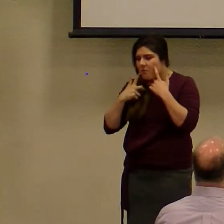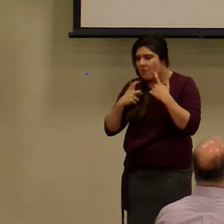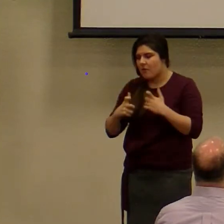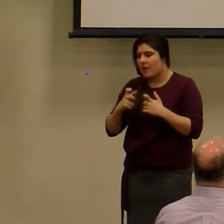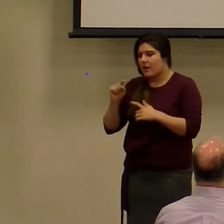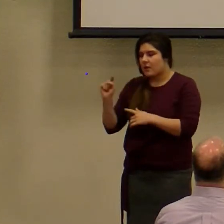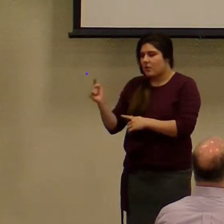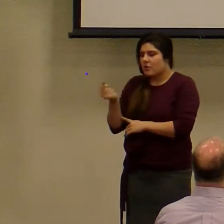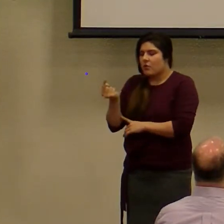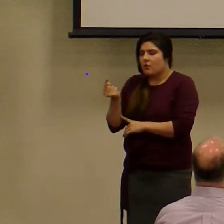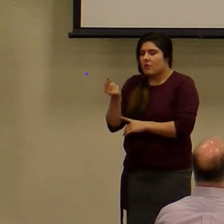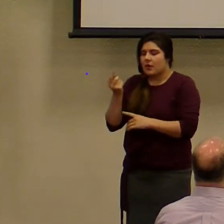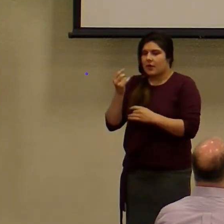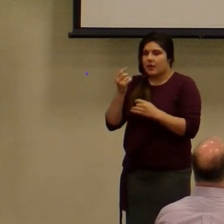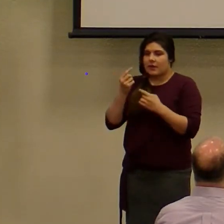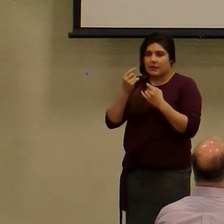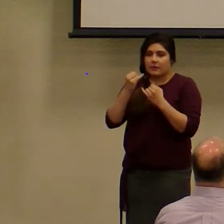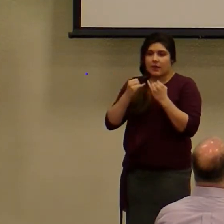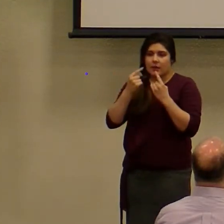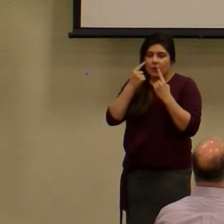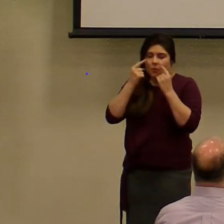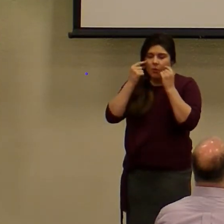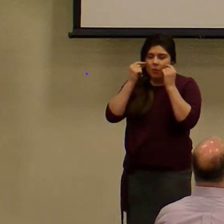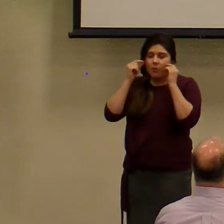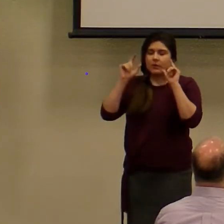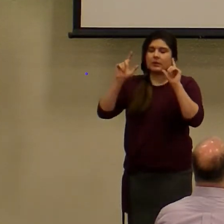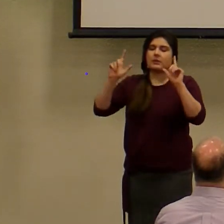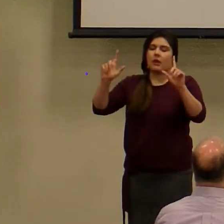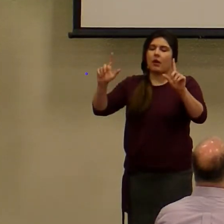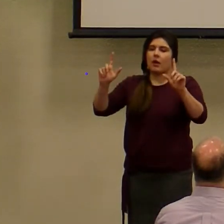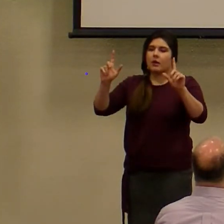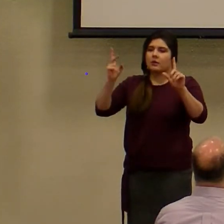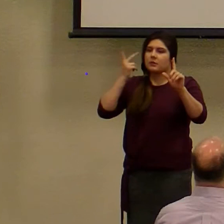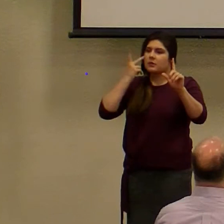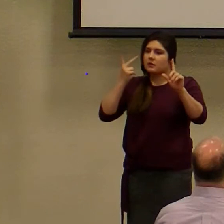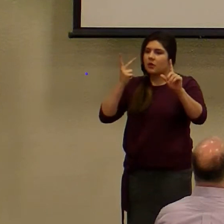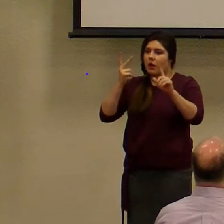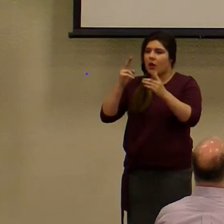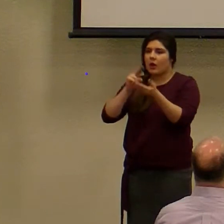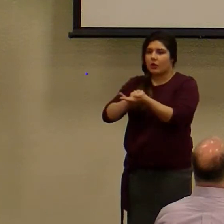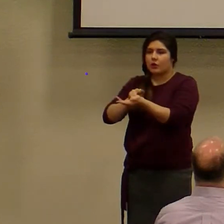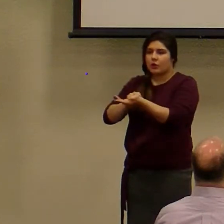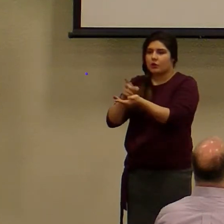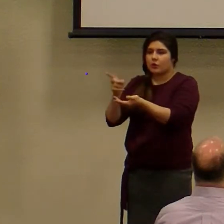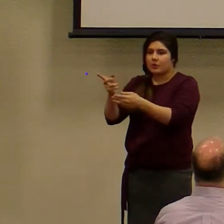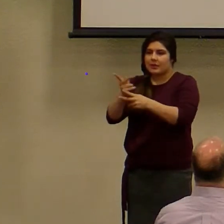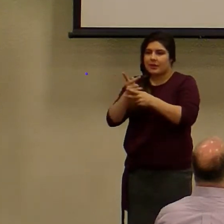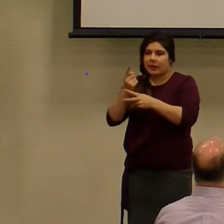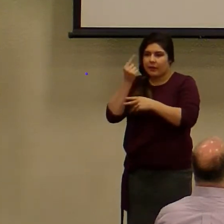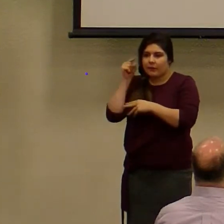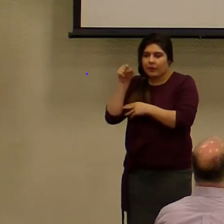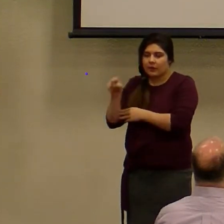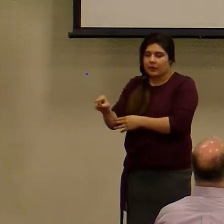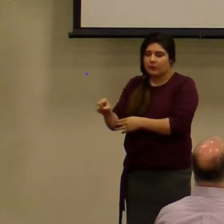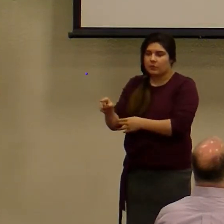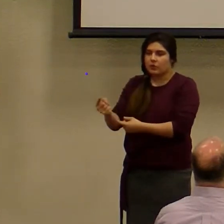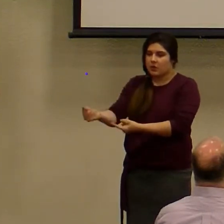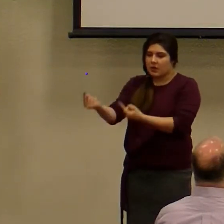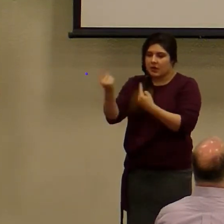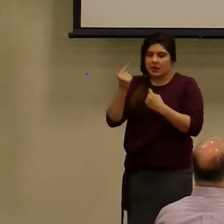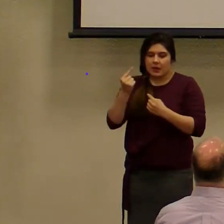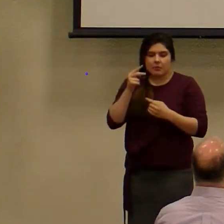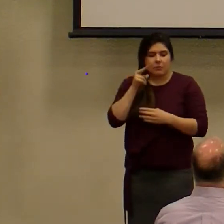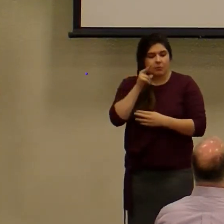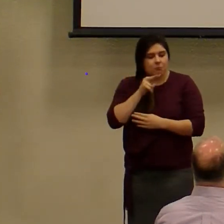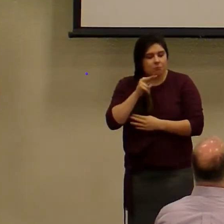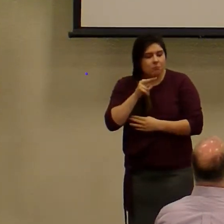he opened up his eyes at one point. And a nurse who had been attending him came and looked at